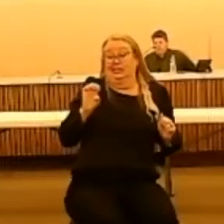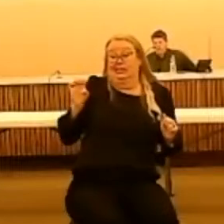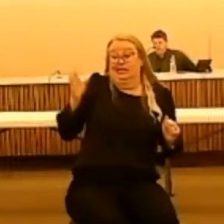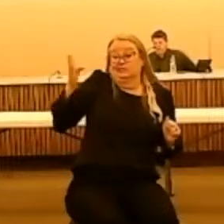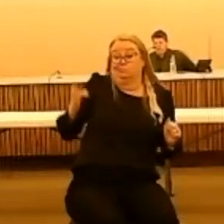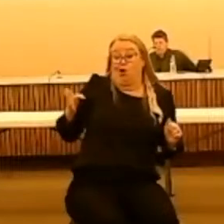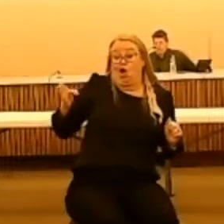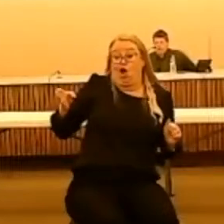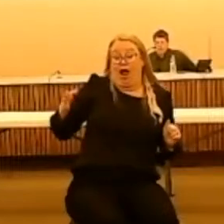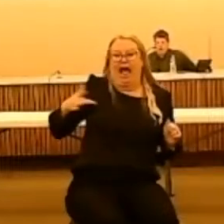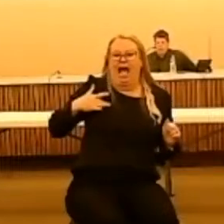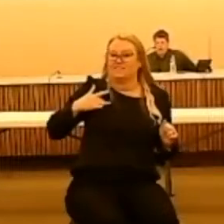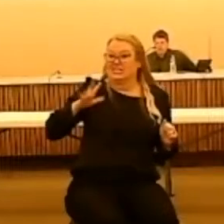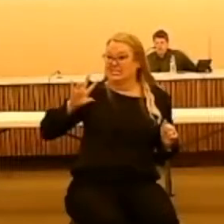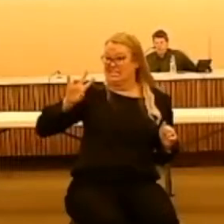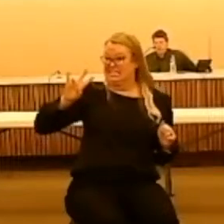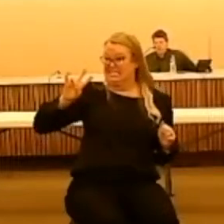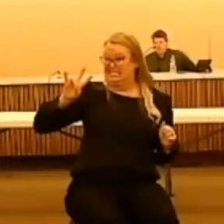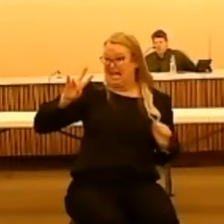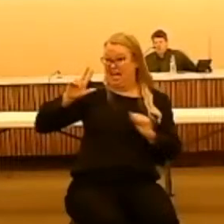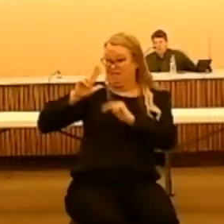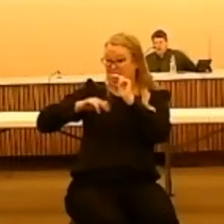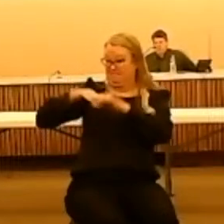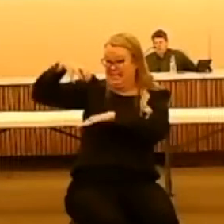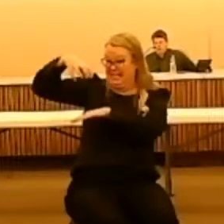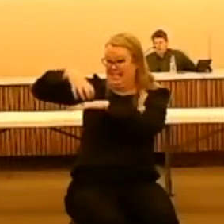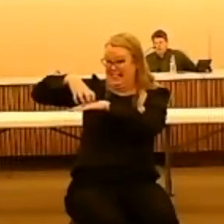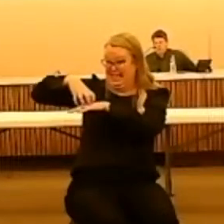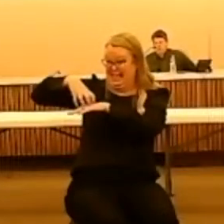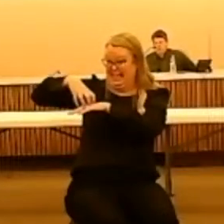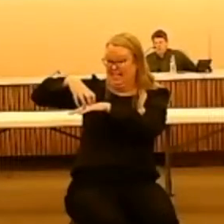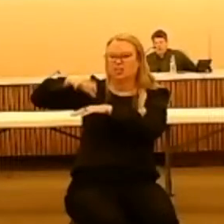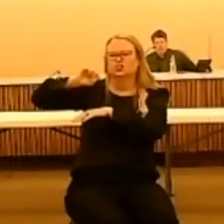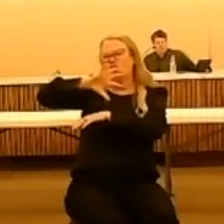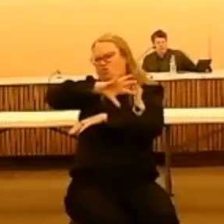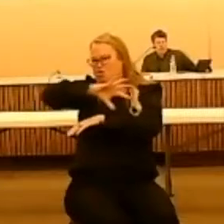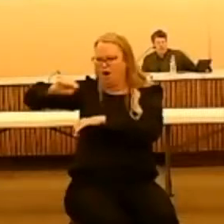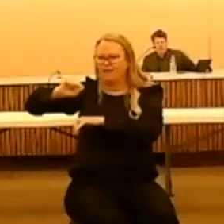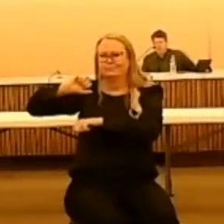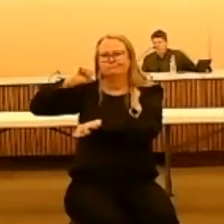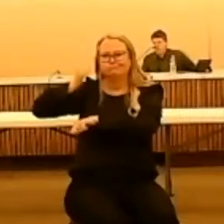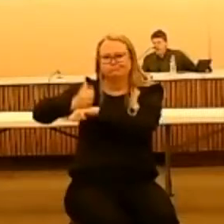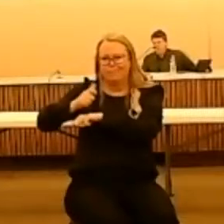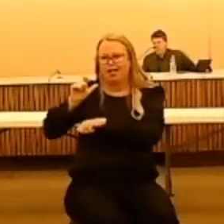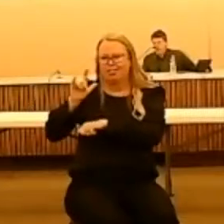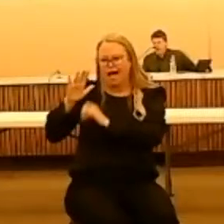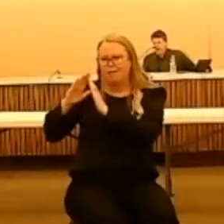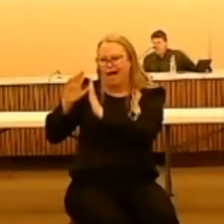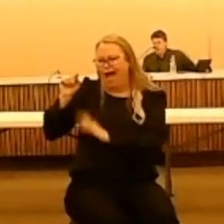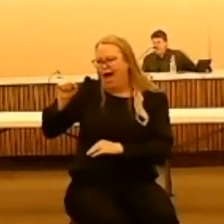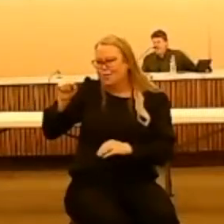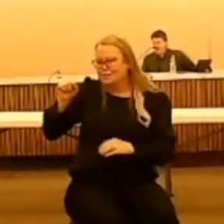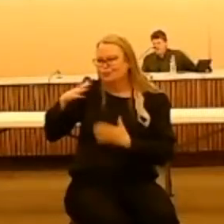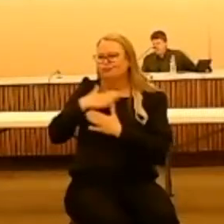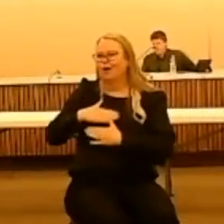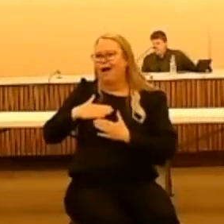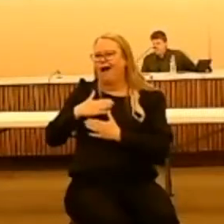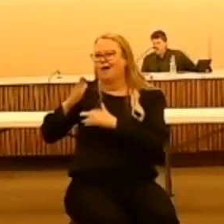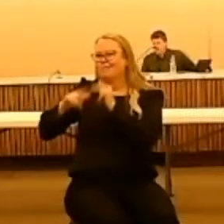swap building 7 with the clubhouse. The problem is their way their bank thing is drafted right now, they